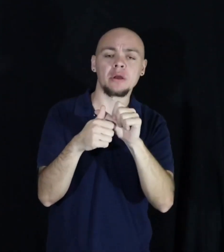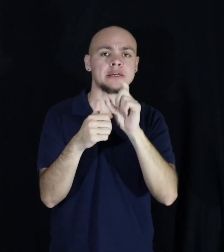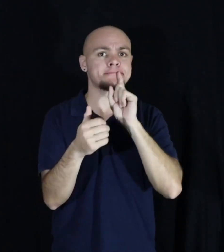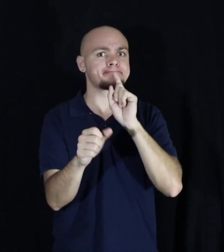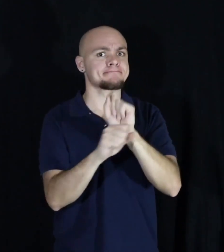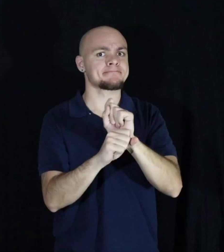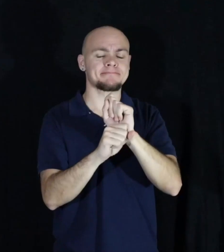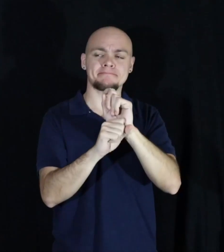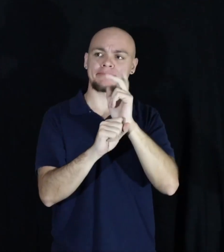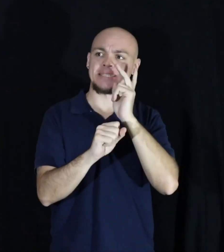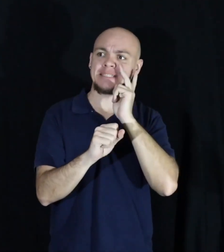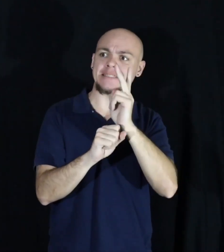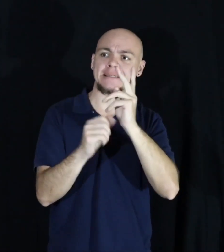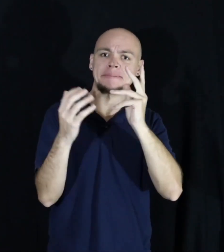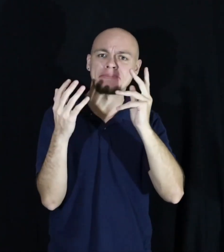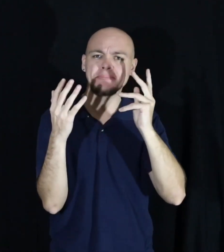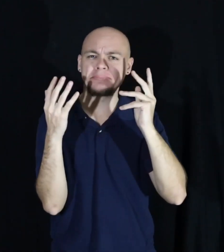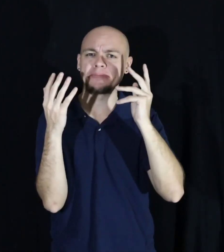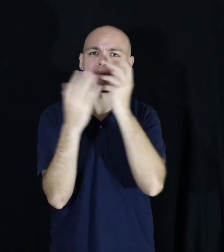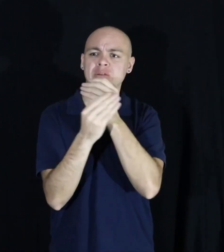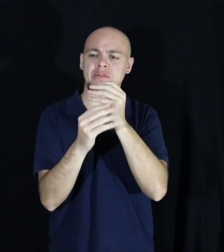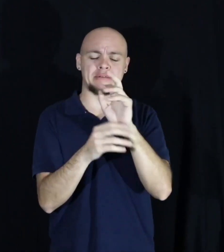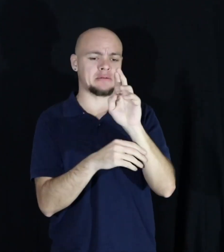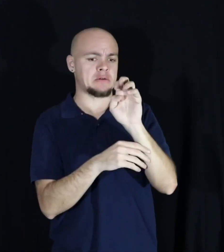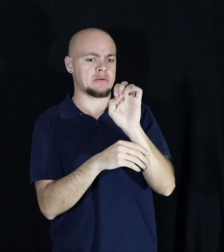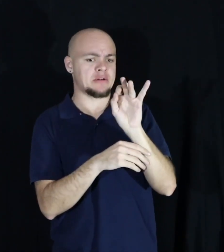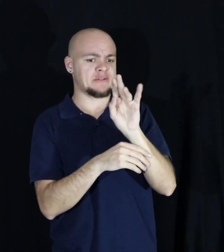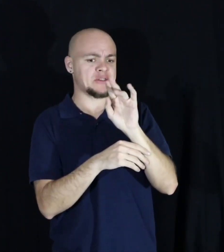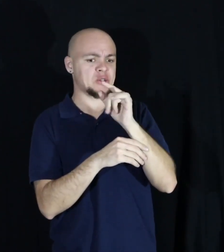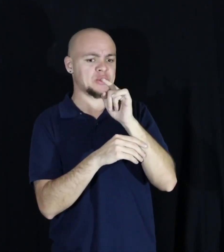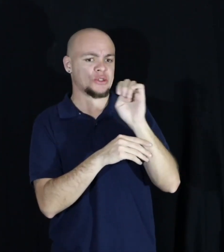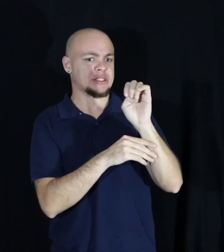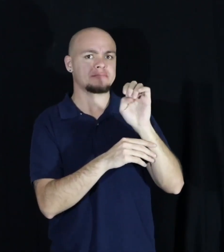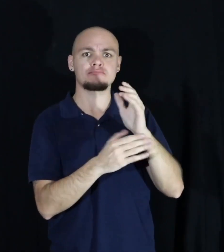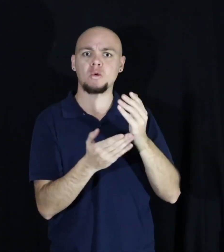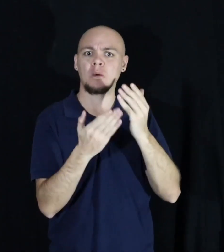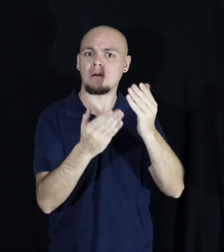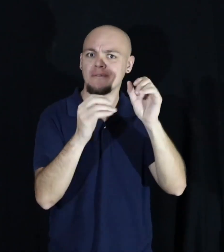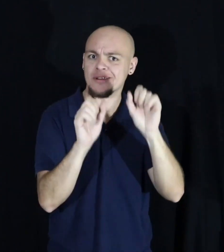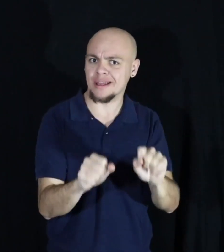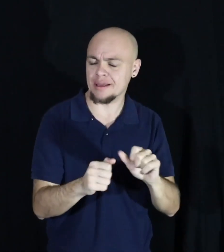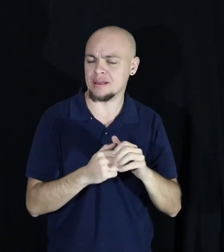full beauty of what all refugees can offer.